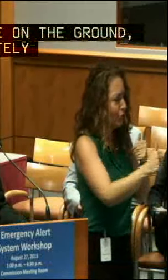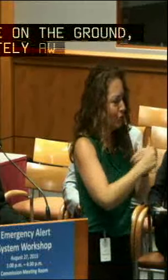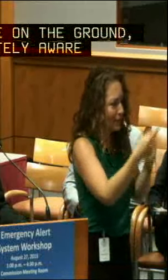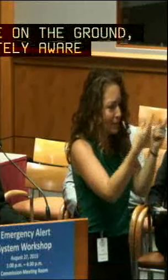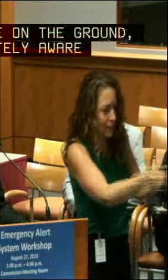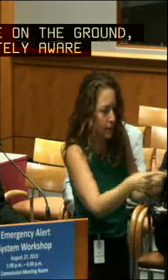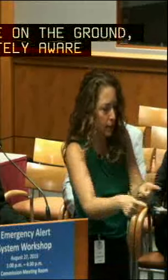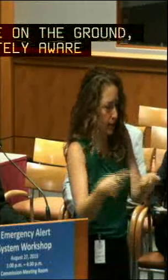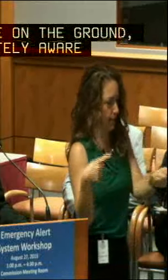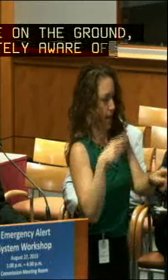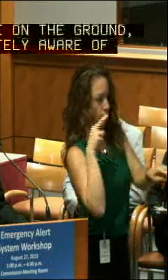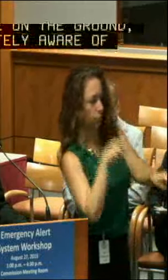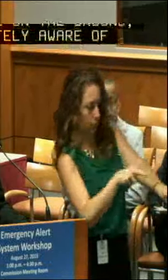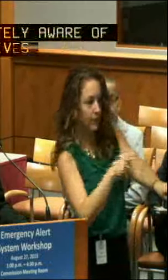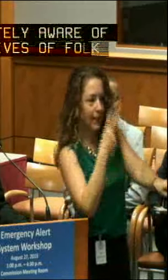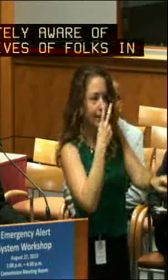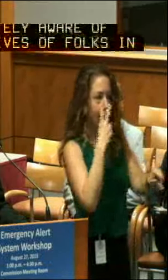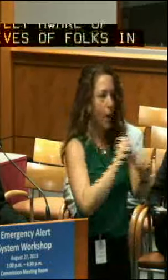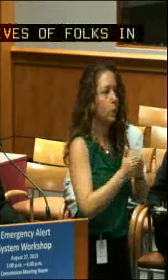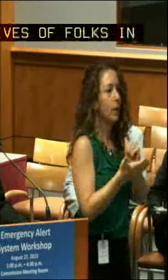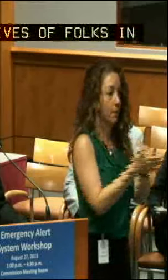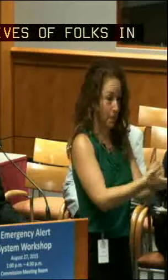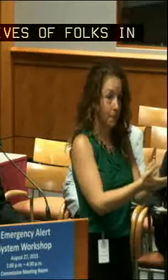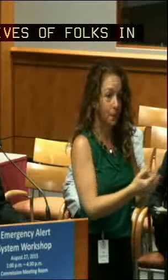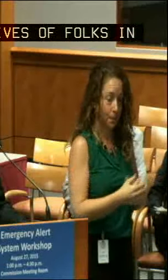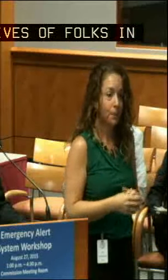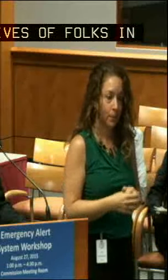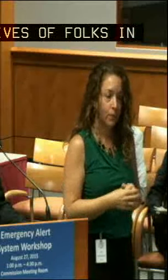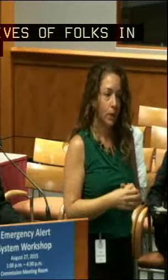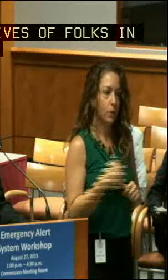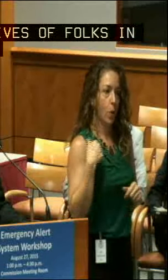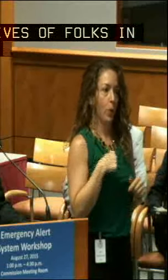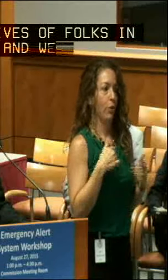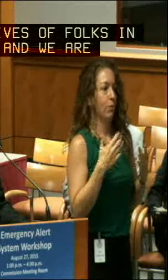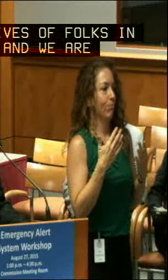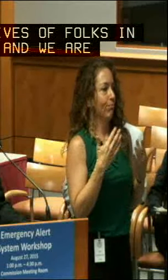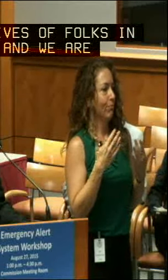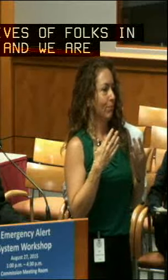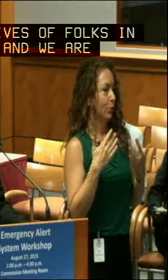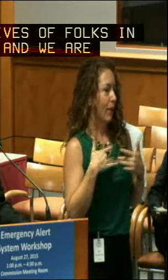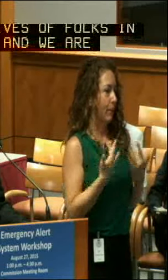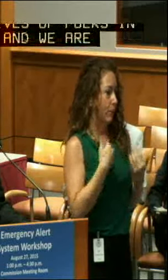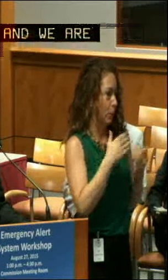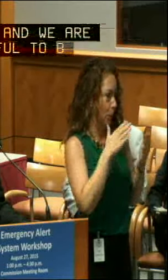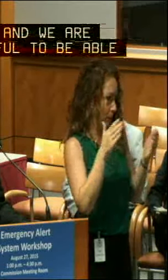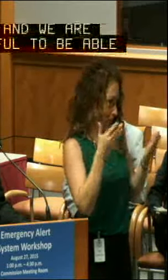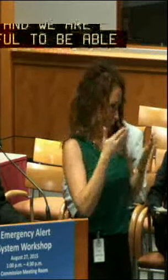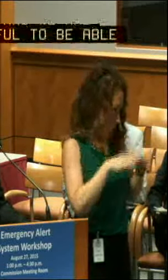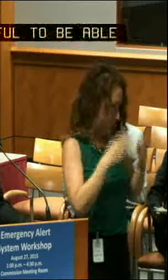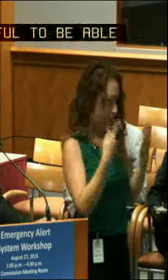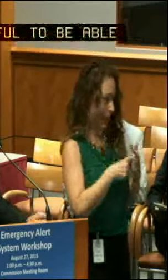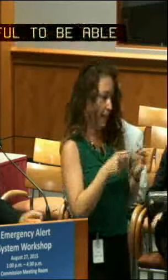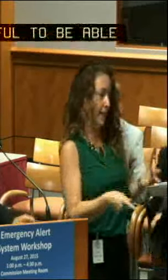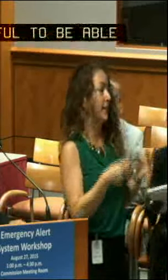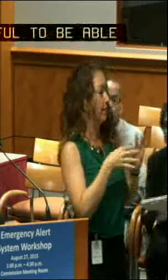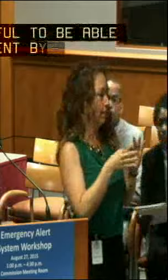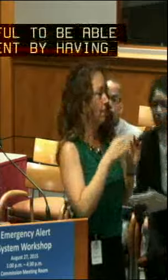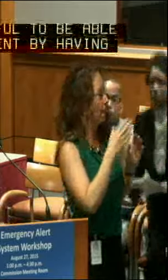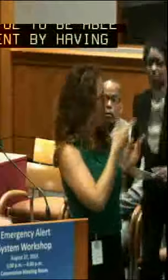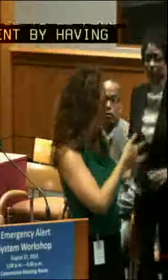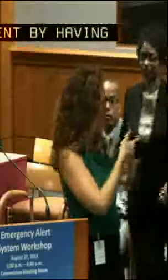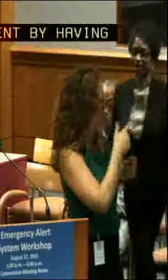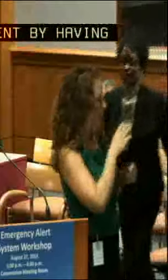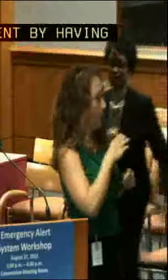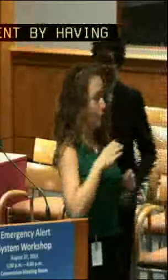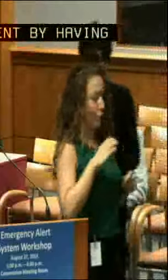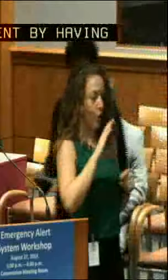very grateful to be able to begin this event by having opening remarks from Commissioner Minion Clyburn. Commissioner Clyburn,